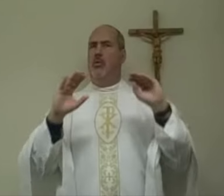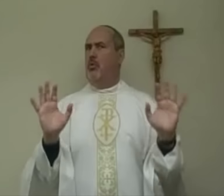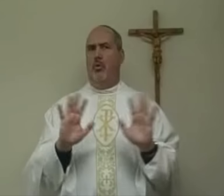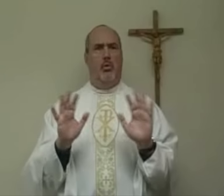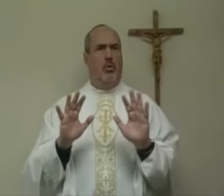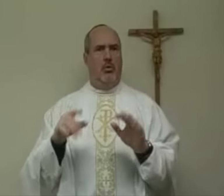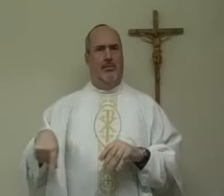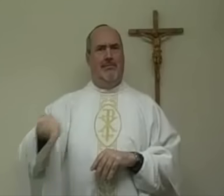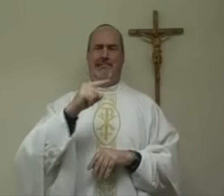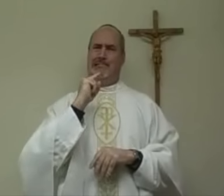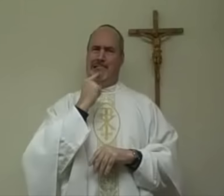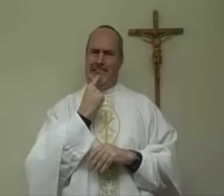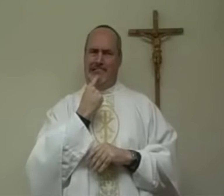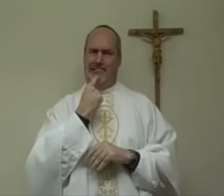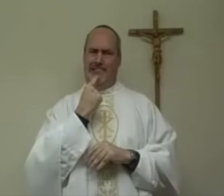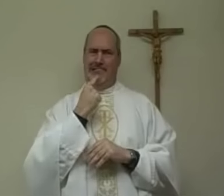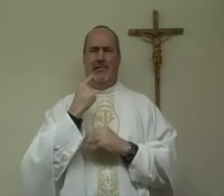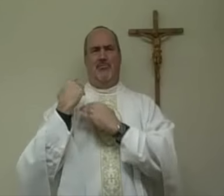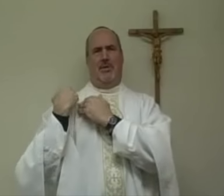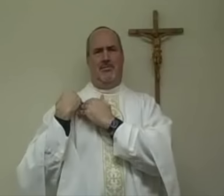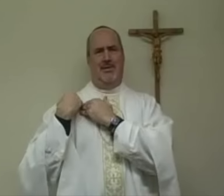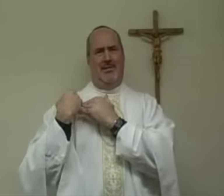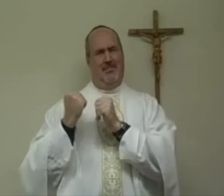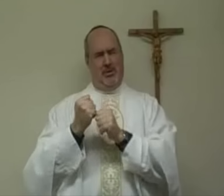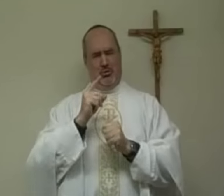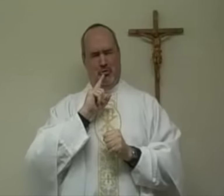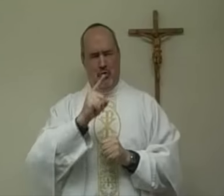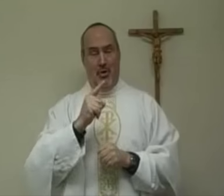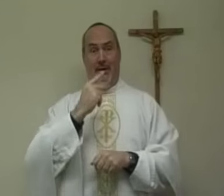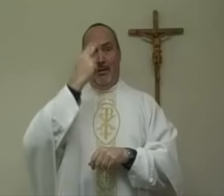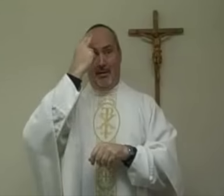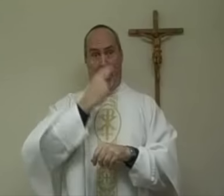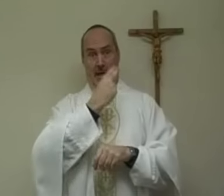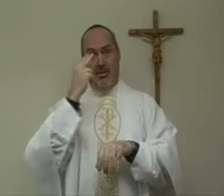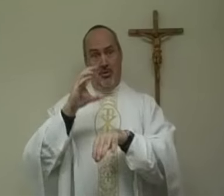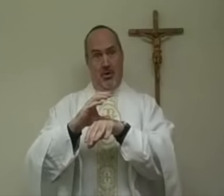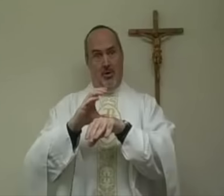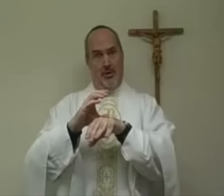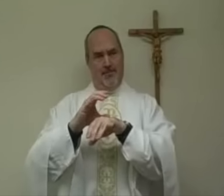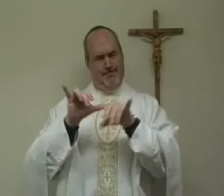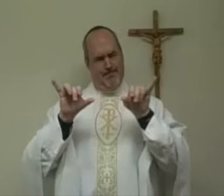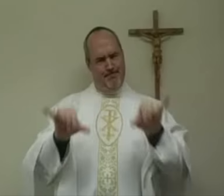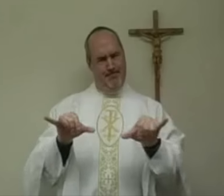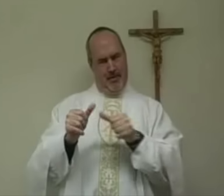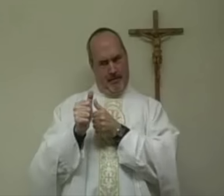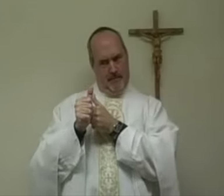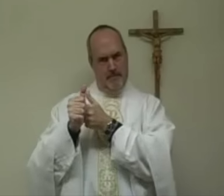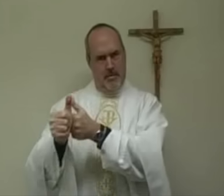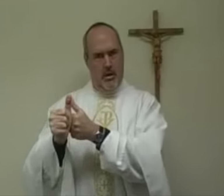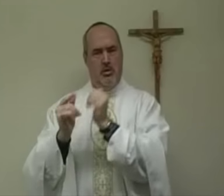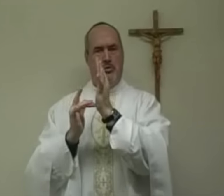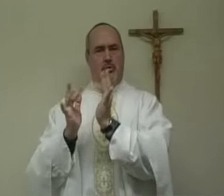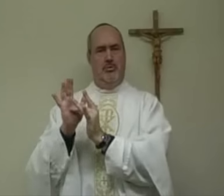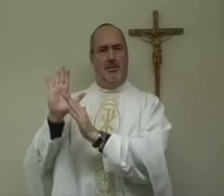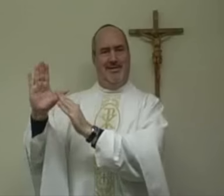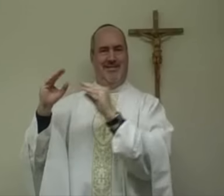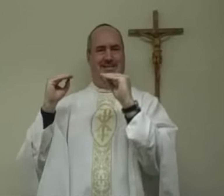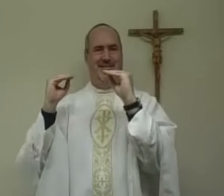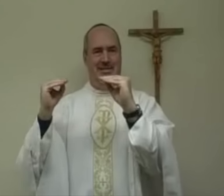They do not make up new teachings. It's a very serious responsibility to ensure that the Catholic Church follows